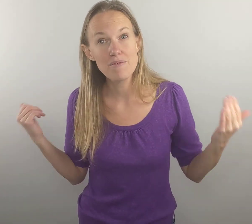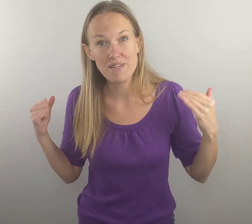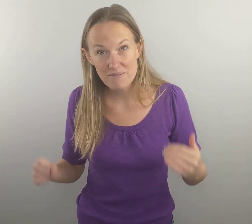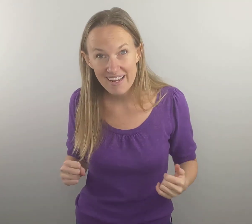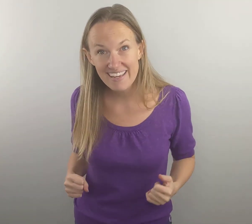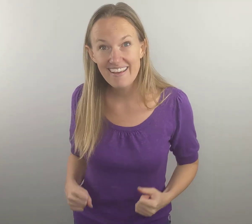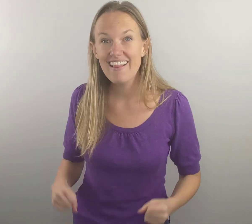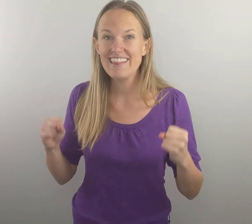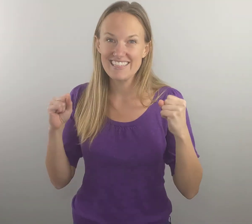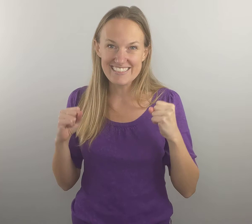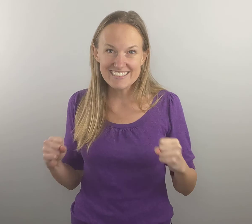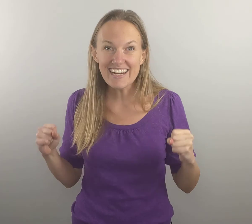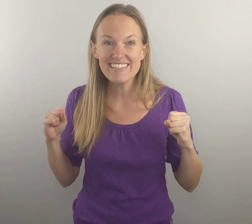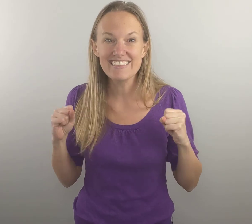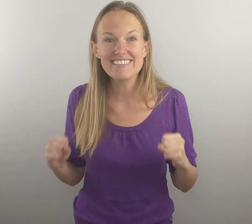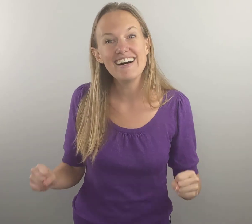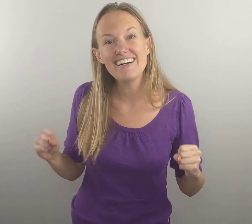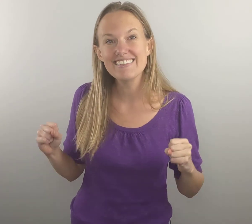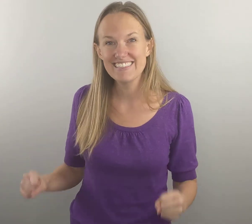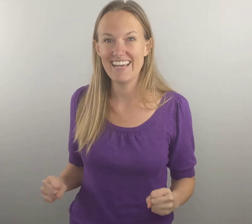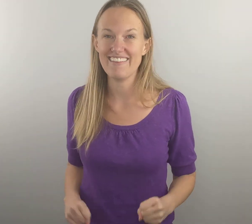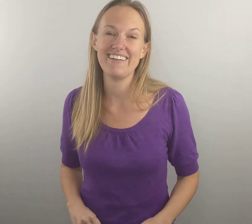you're ready, let's sign this all together.